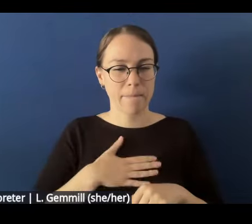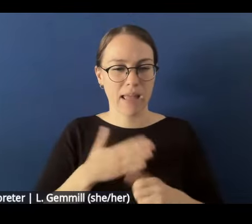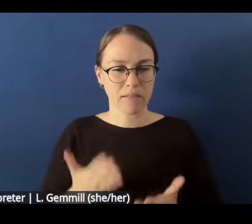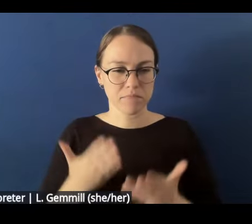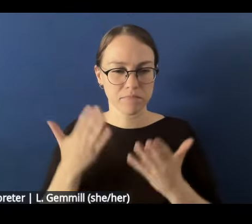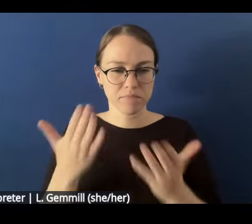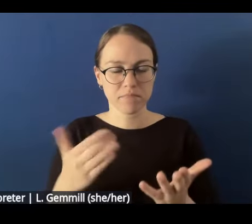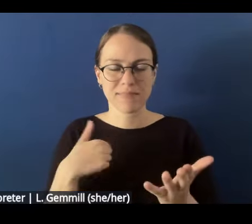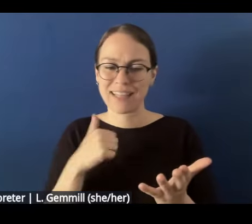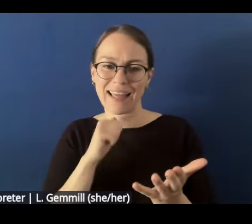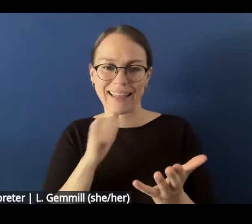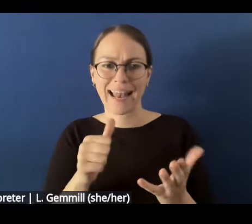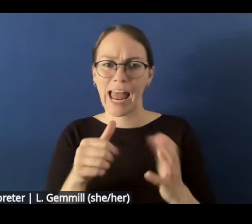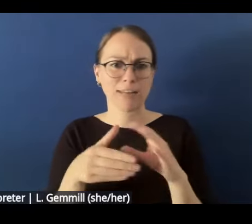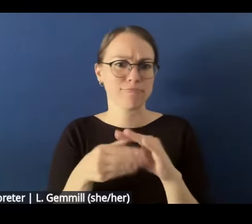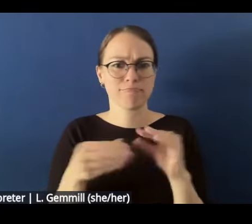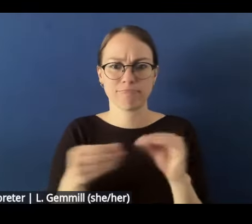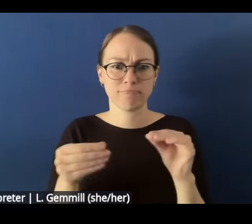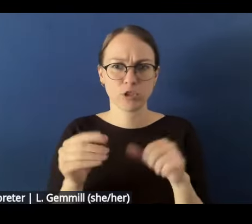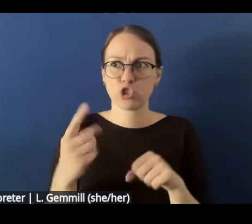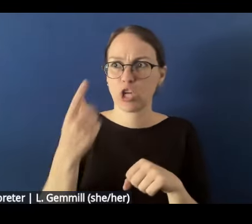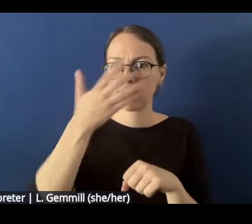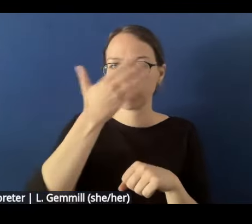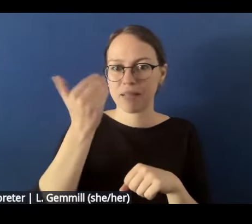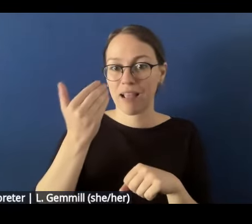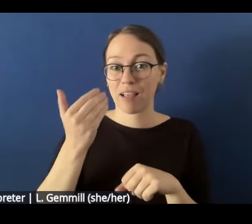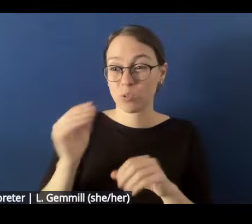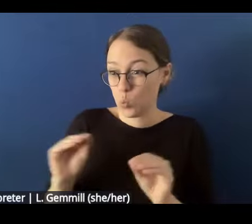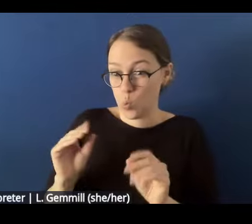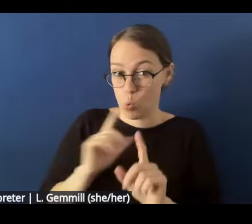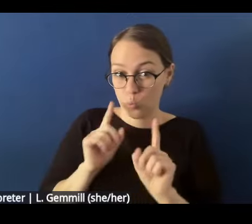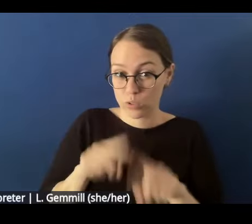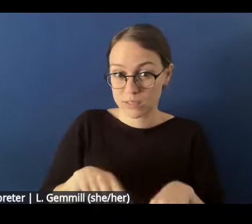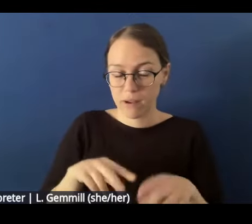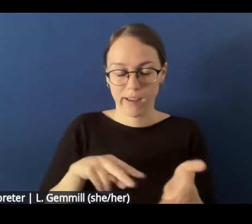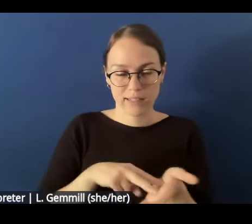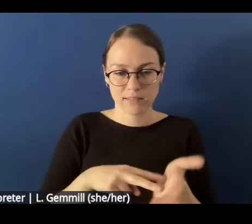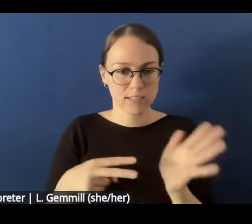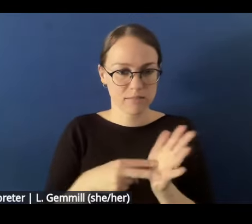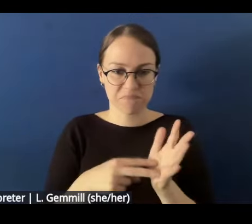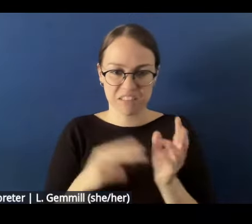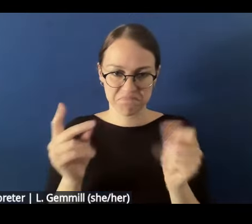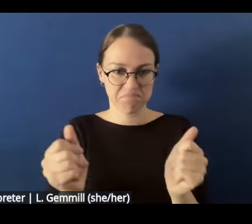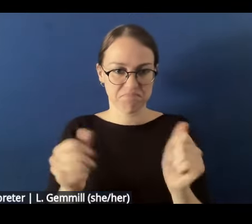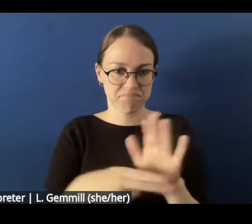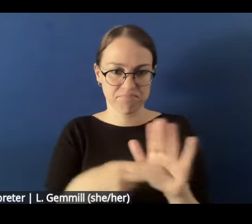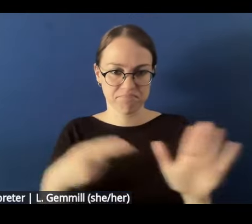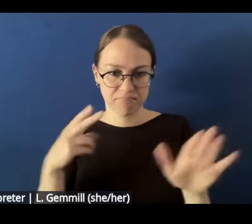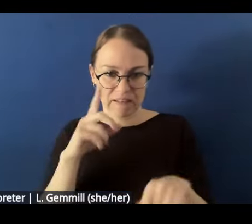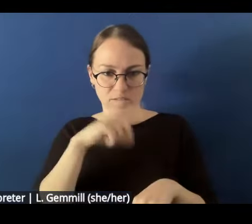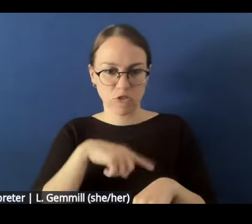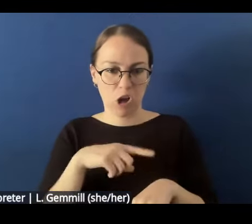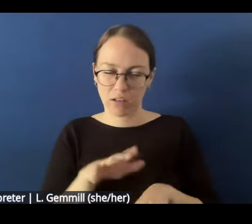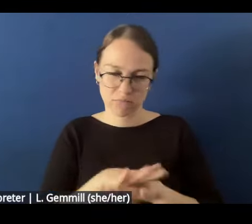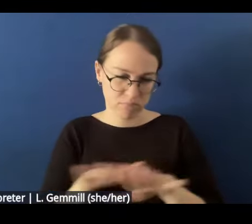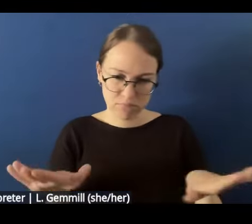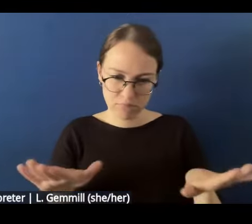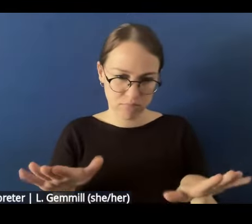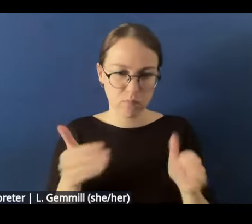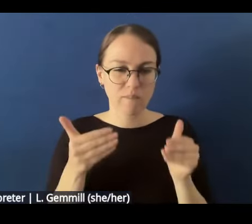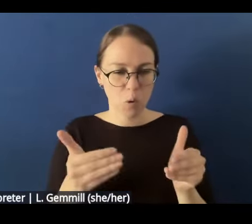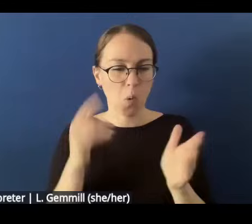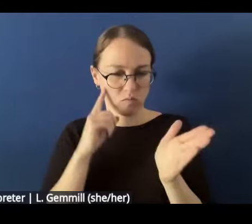necessarily presume solely because someone doesn't respond that it must mean that it's fraud. I would take that next step, because of a